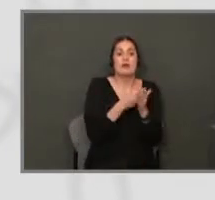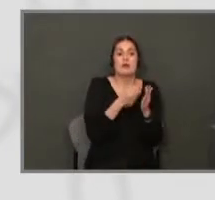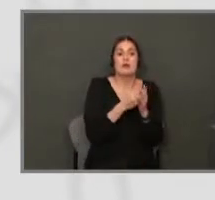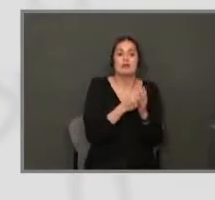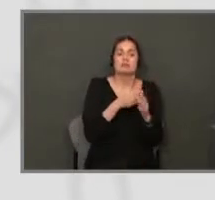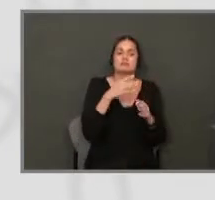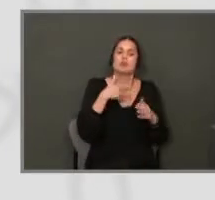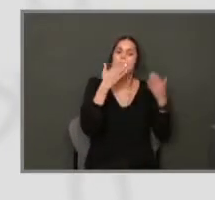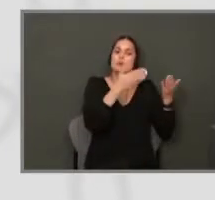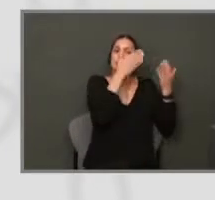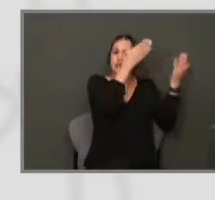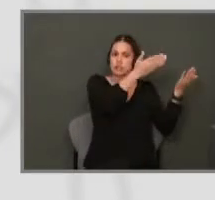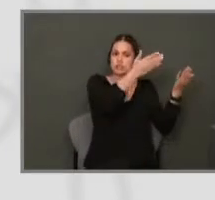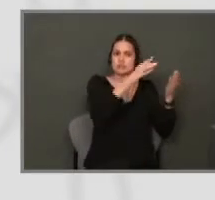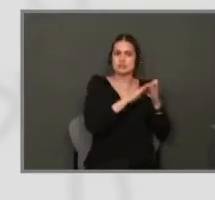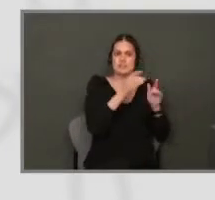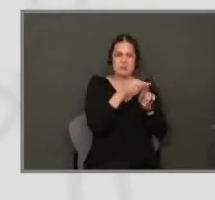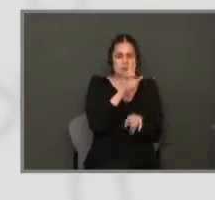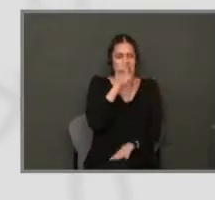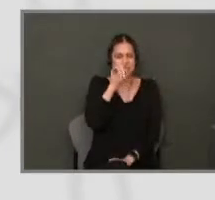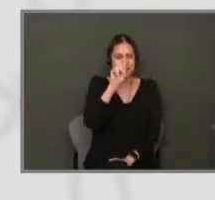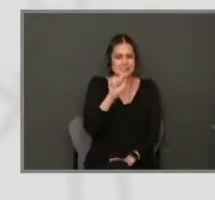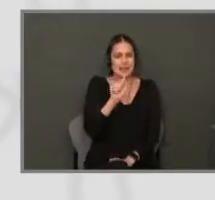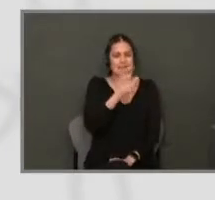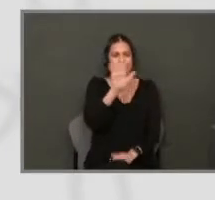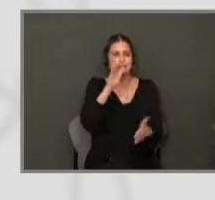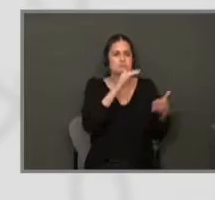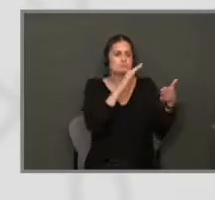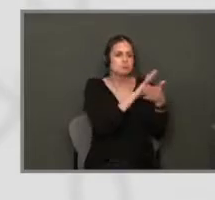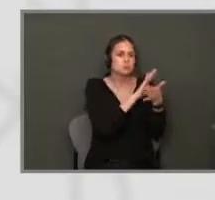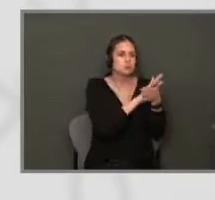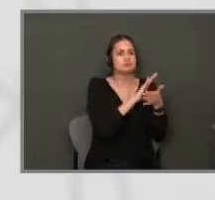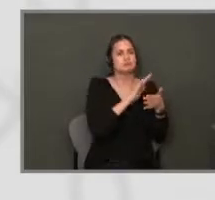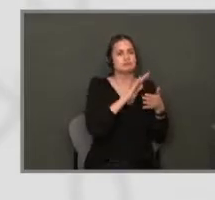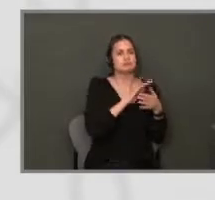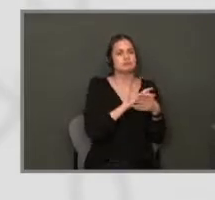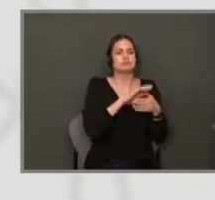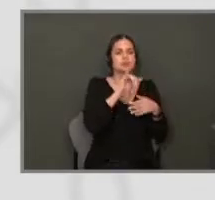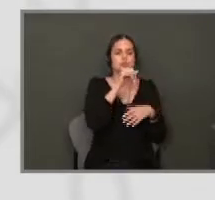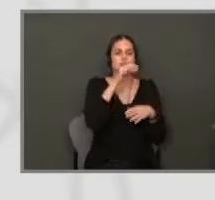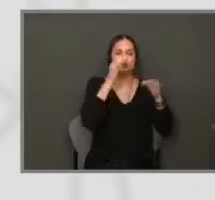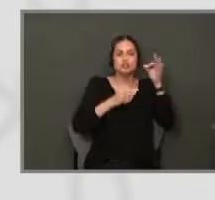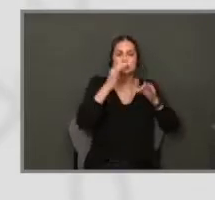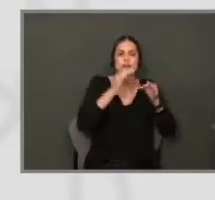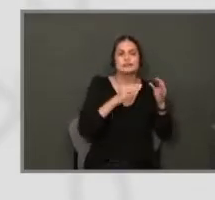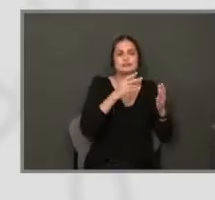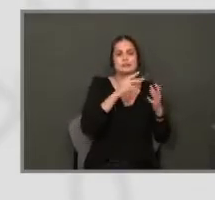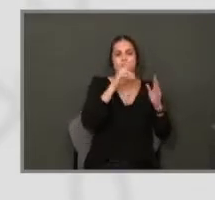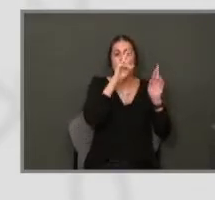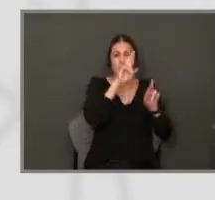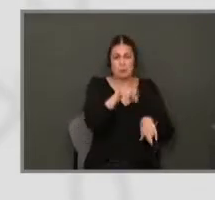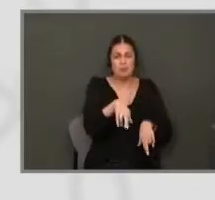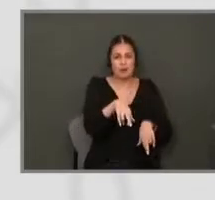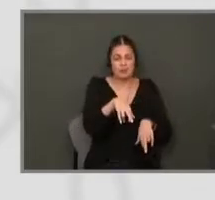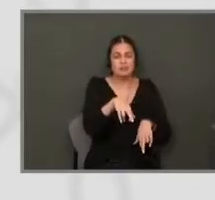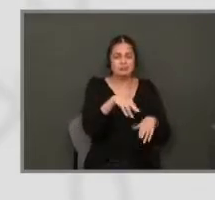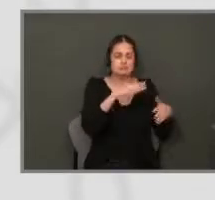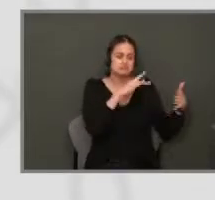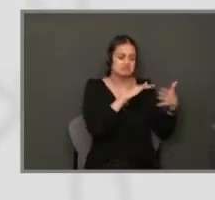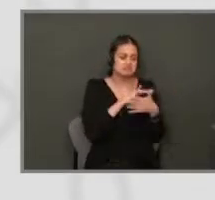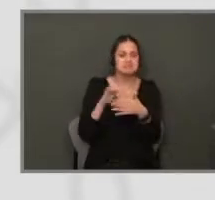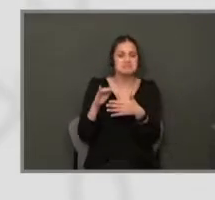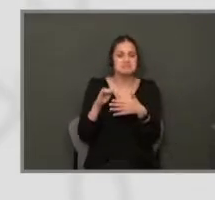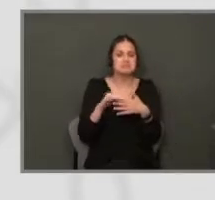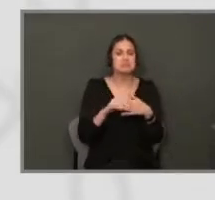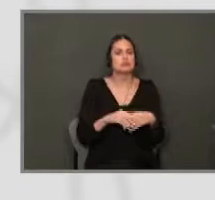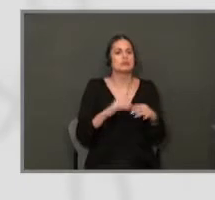recommendations that we expect to get from UTSA and the Criminal Justice Department on a report that the chief commissioned on